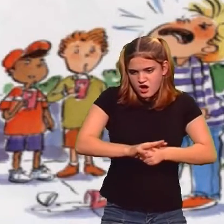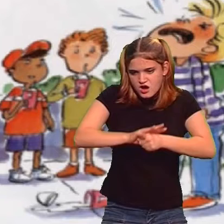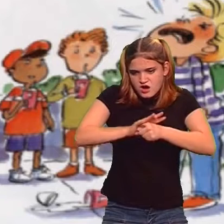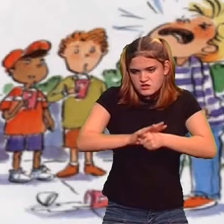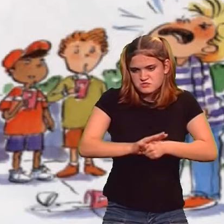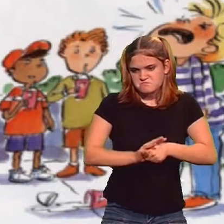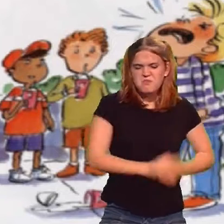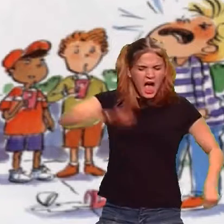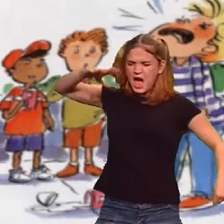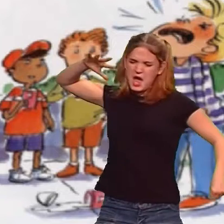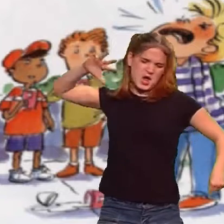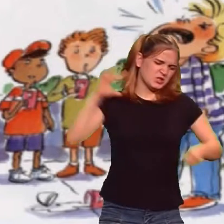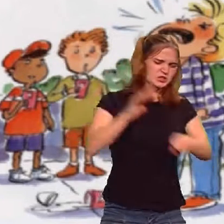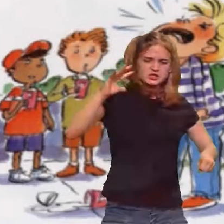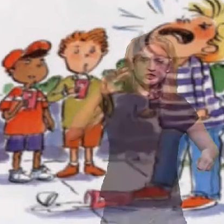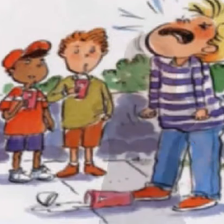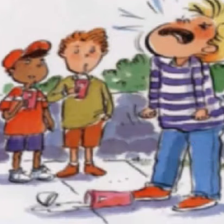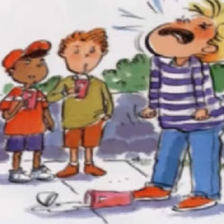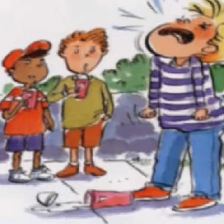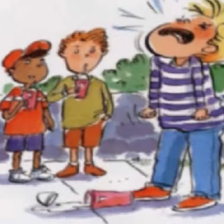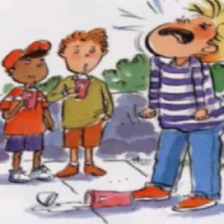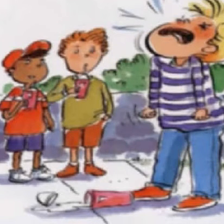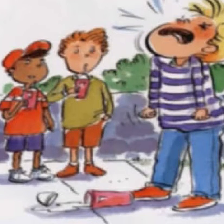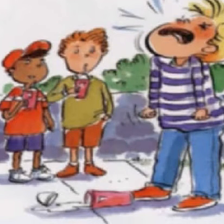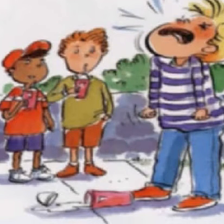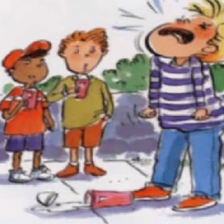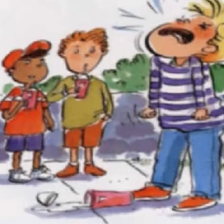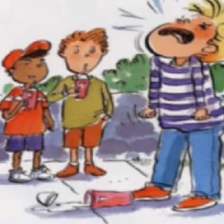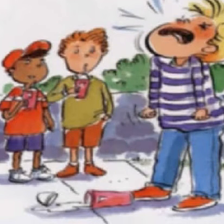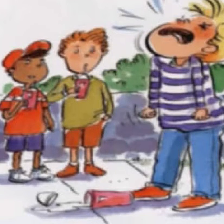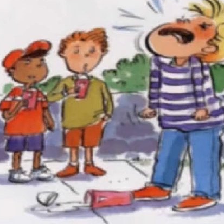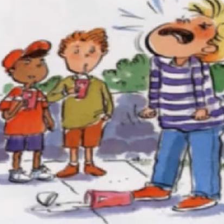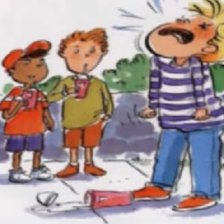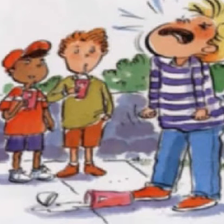He got angry. He got mad.